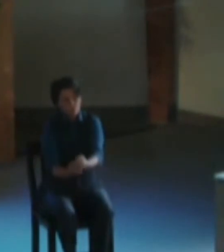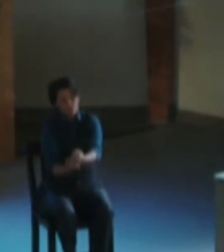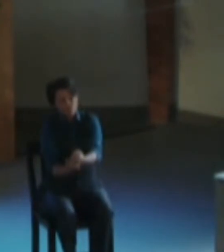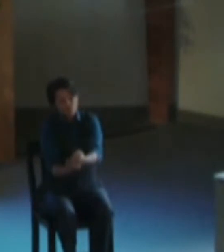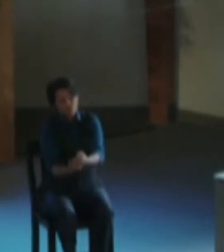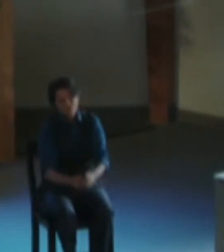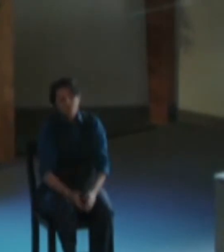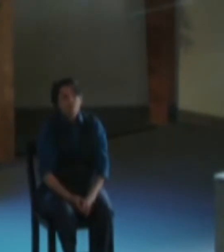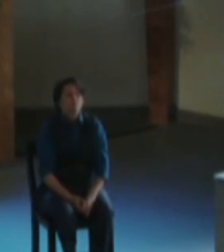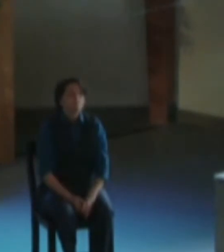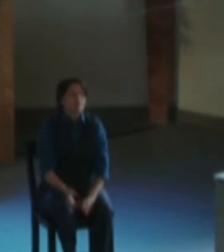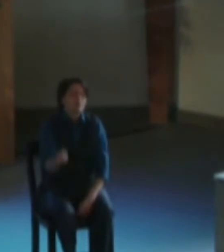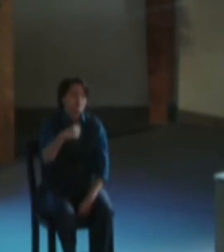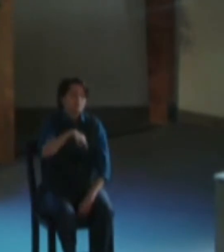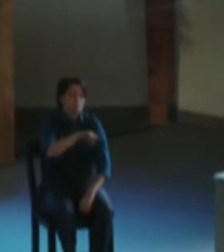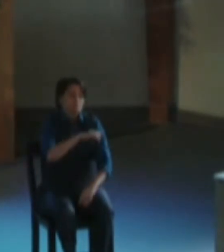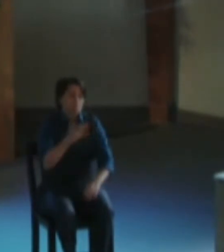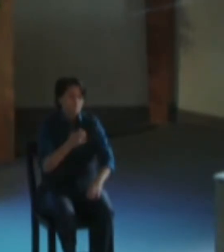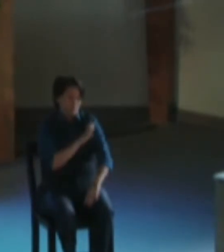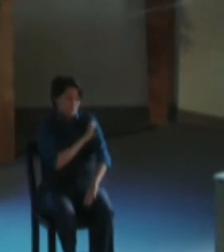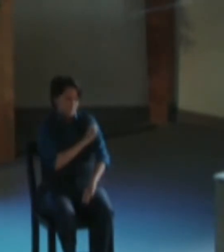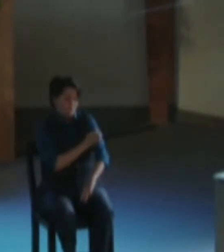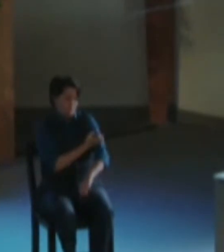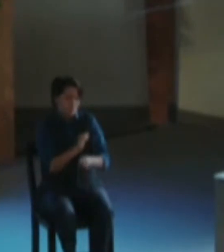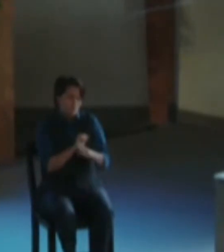as we do this energy work together.